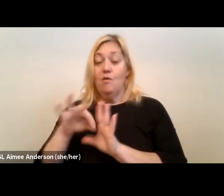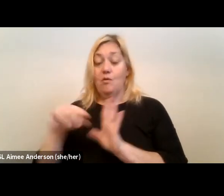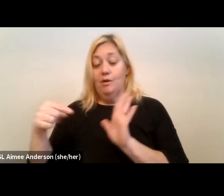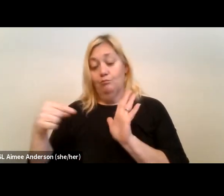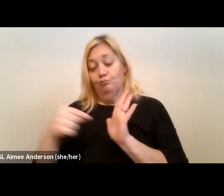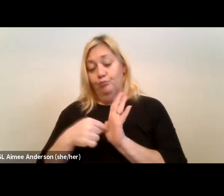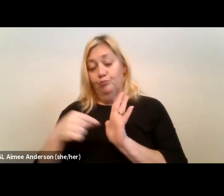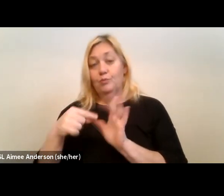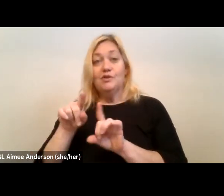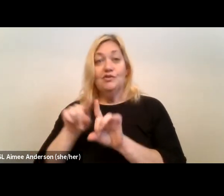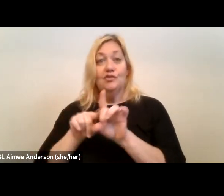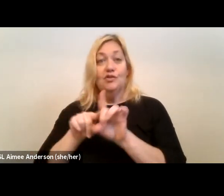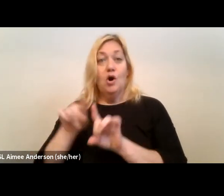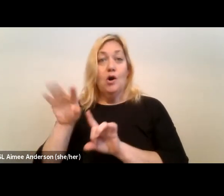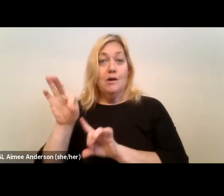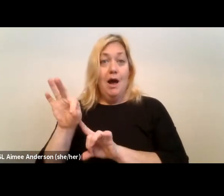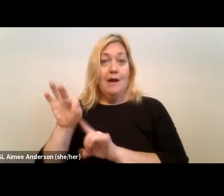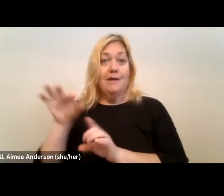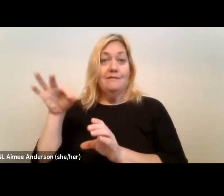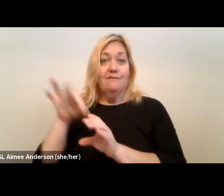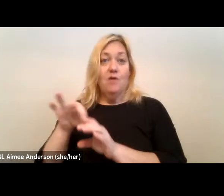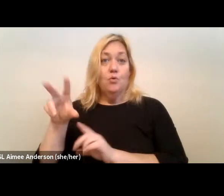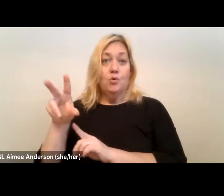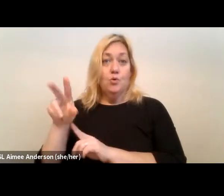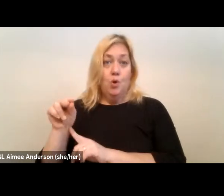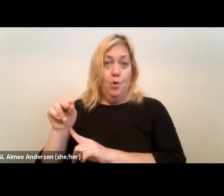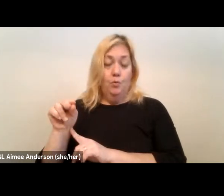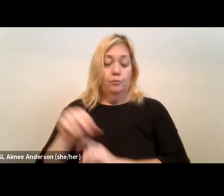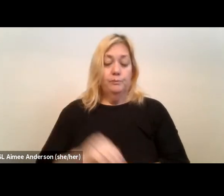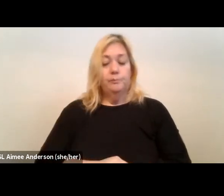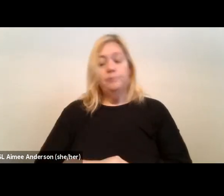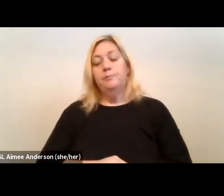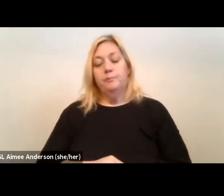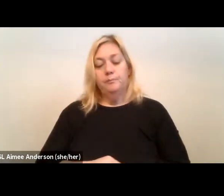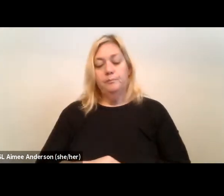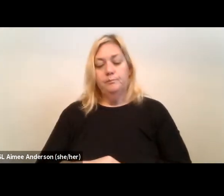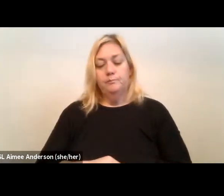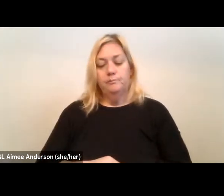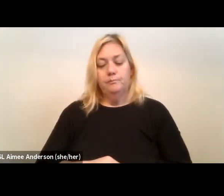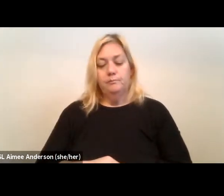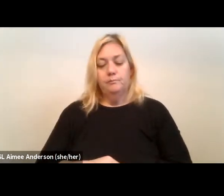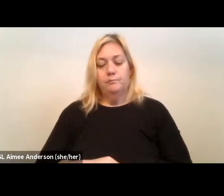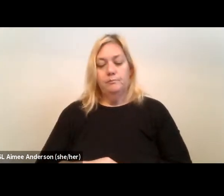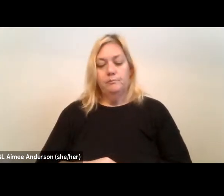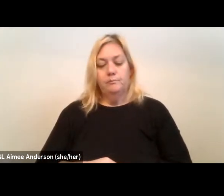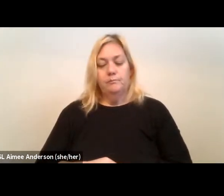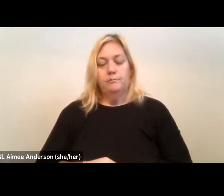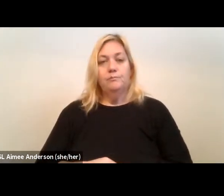*9 at this time.